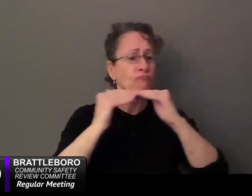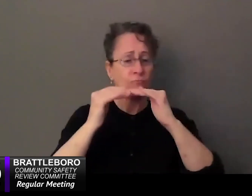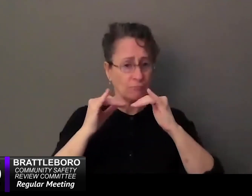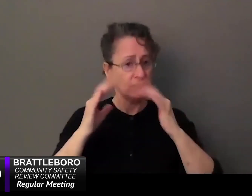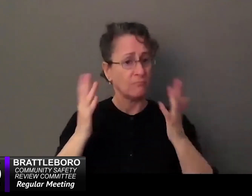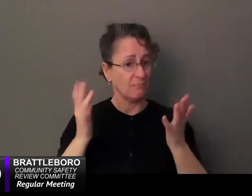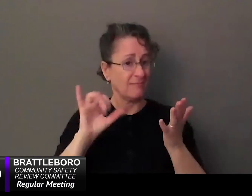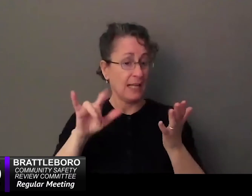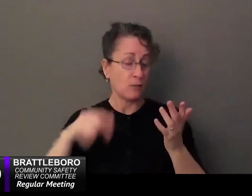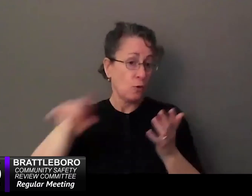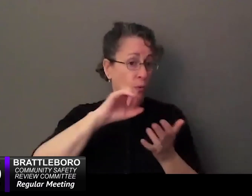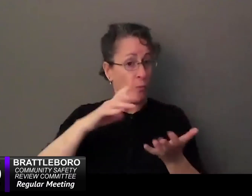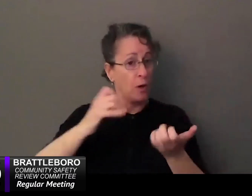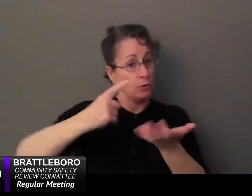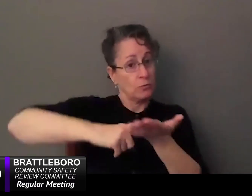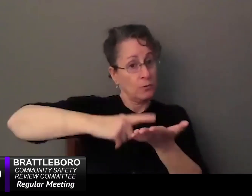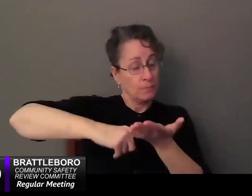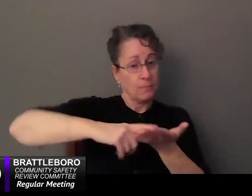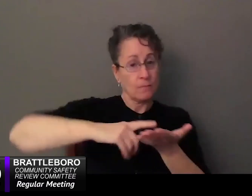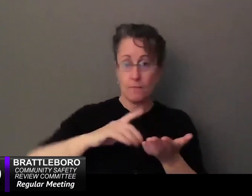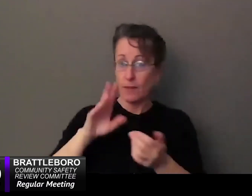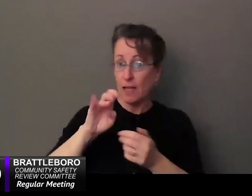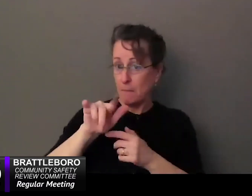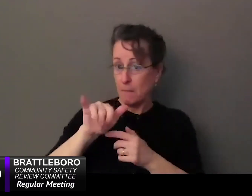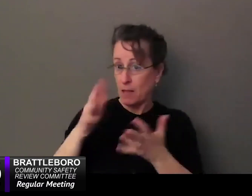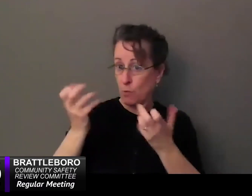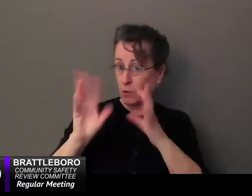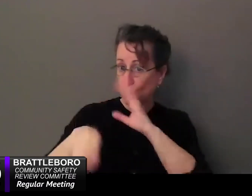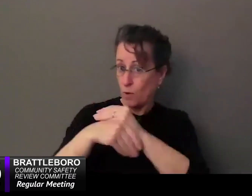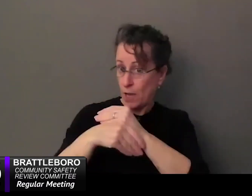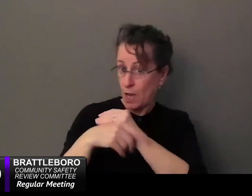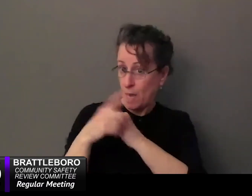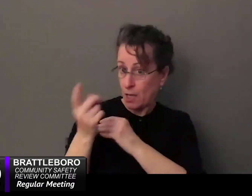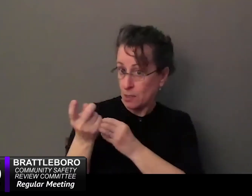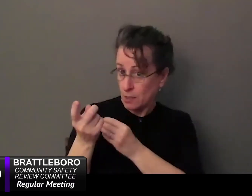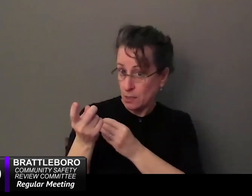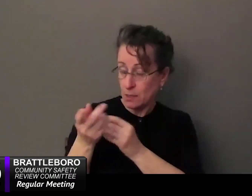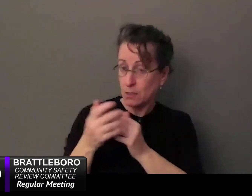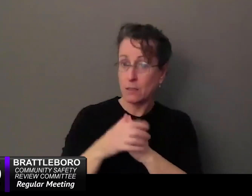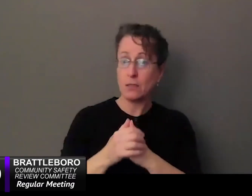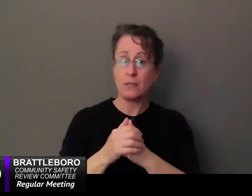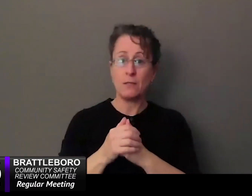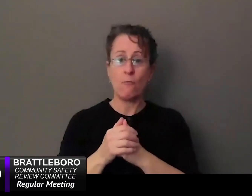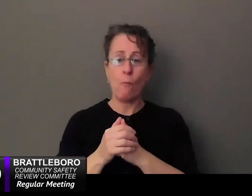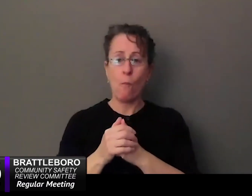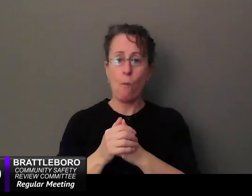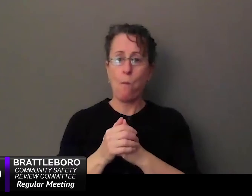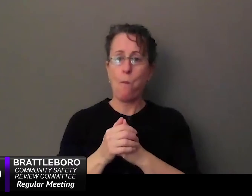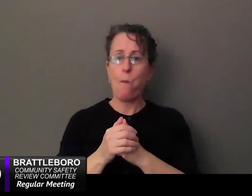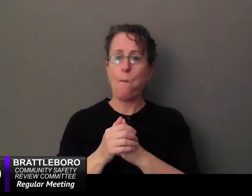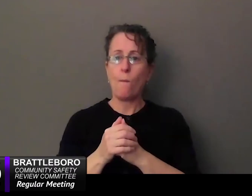Is there anything I missed, Emily, in this little micro Zoom intro?